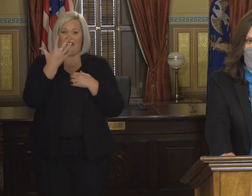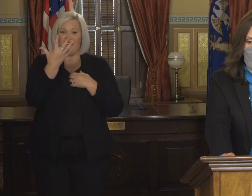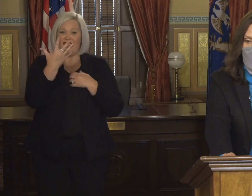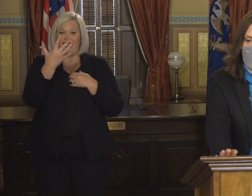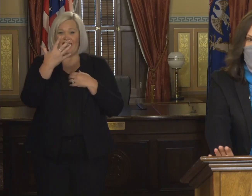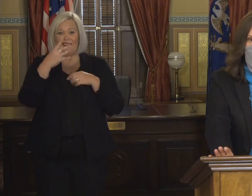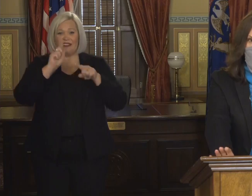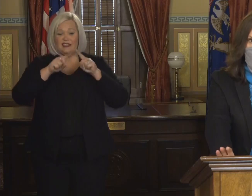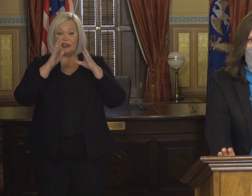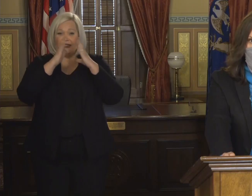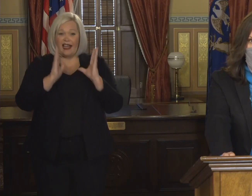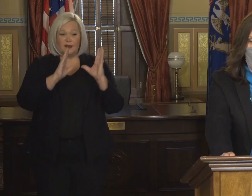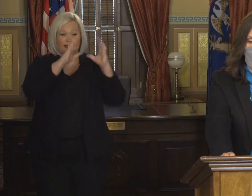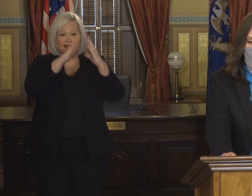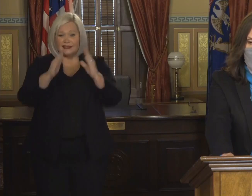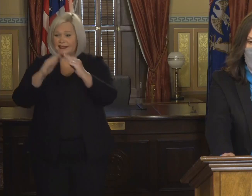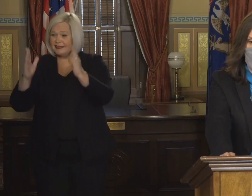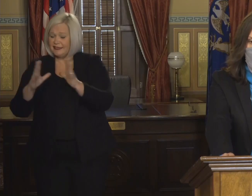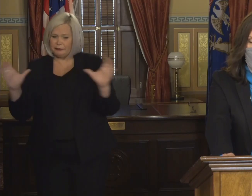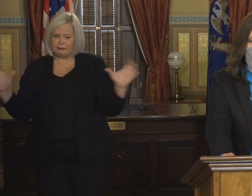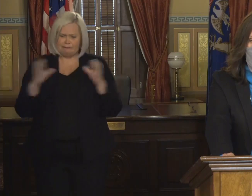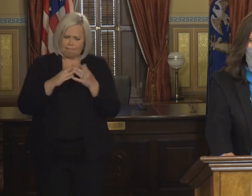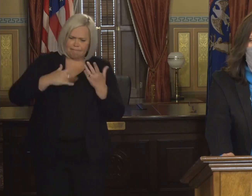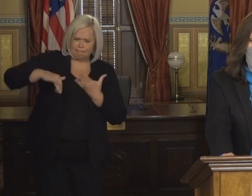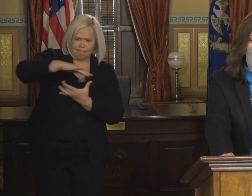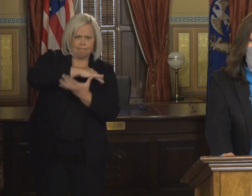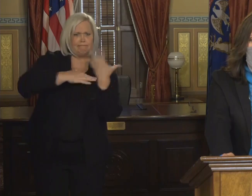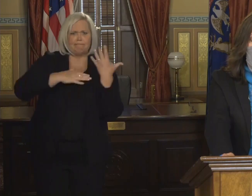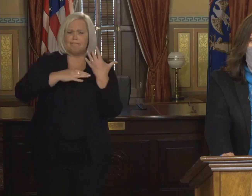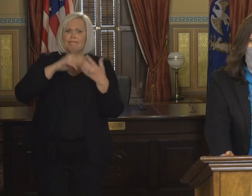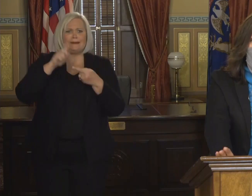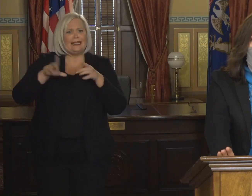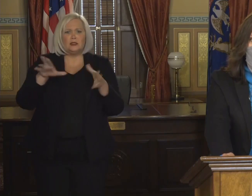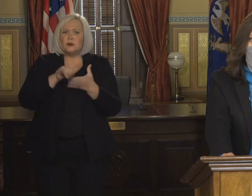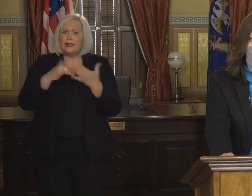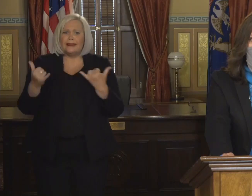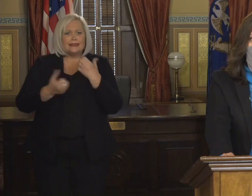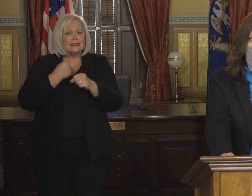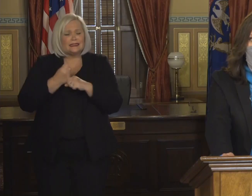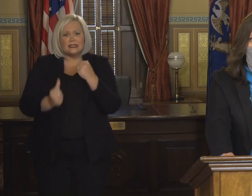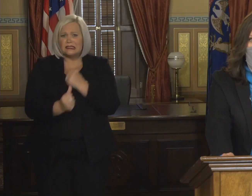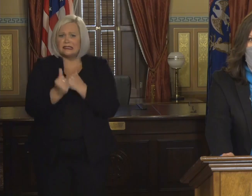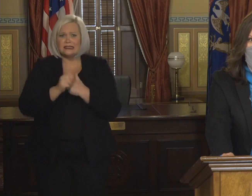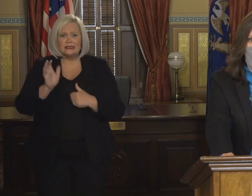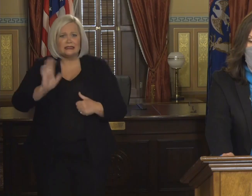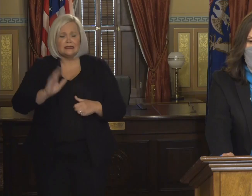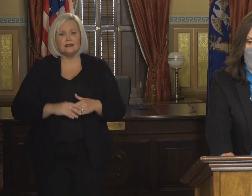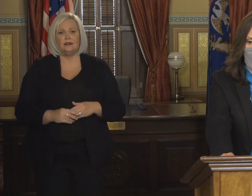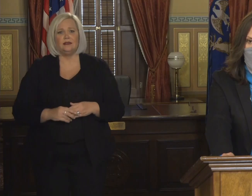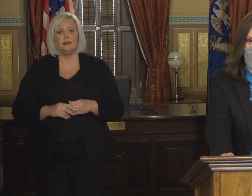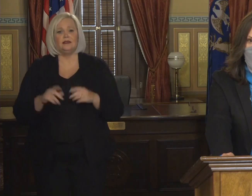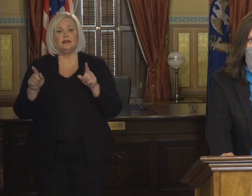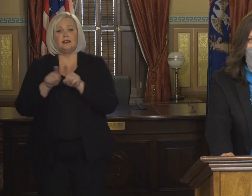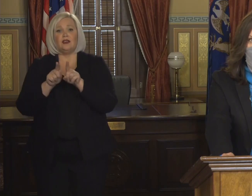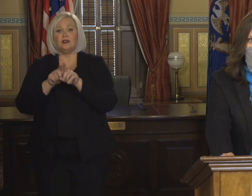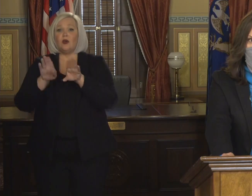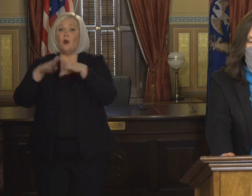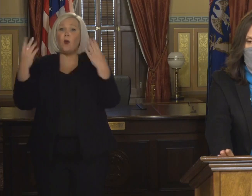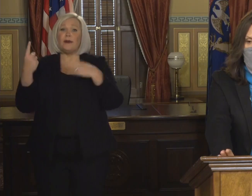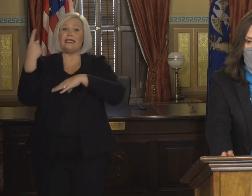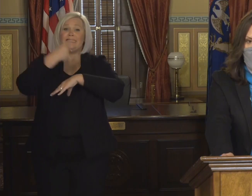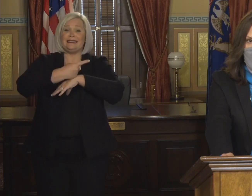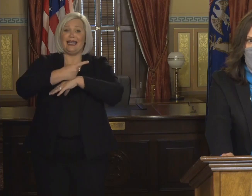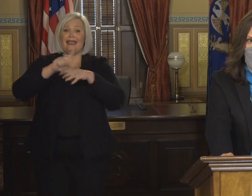4 or 5 households. We're not gonna do that this year. It's just too dangerous. We're also, you know, opening day is on Sunday. So